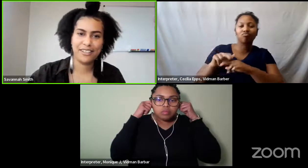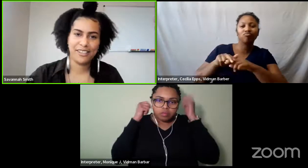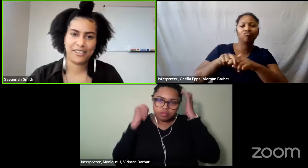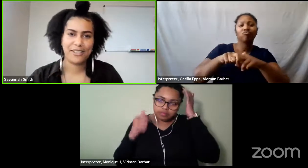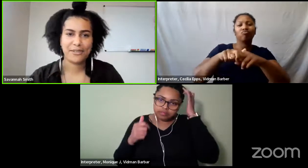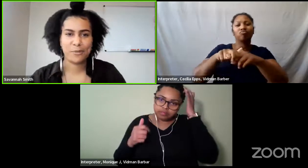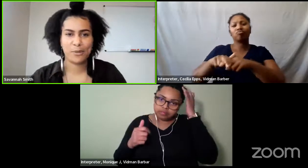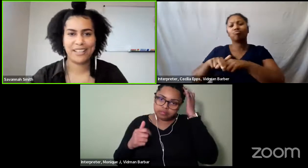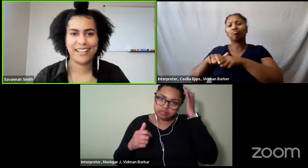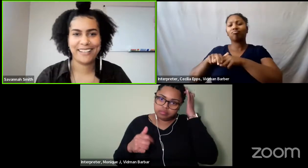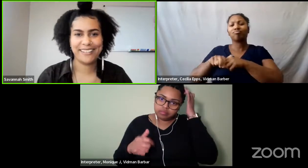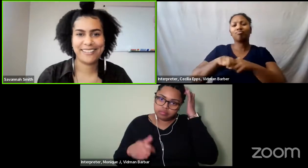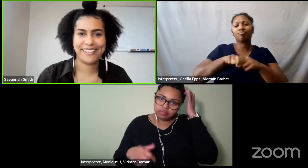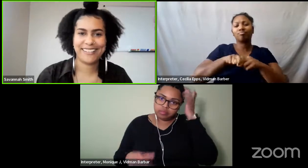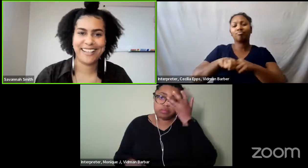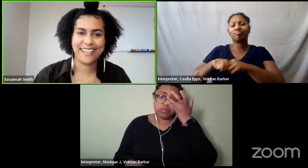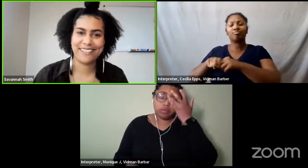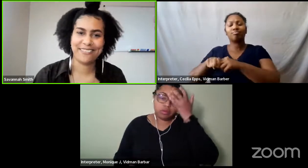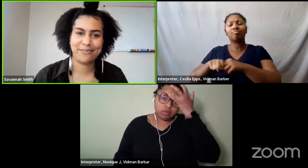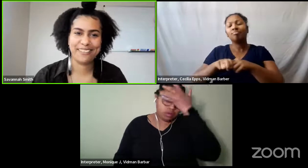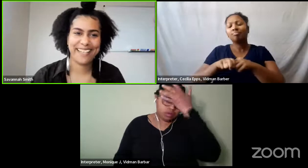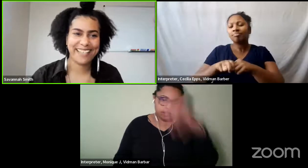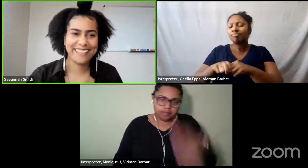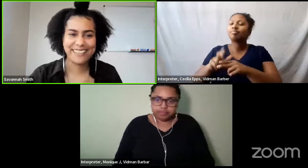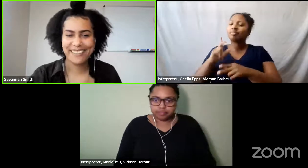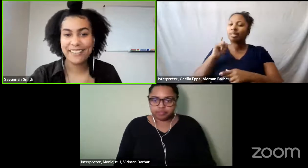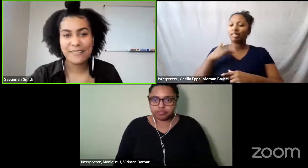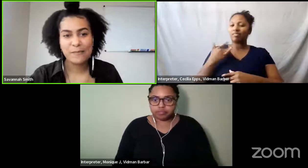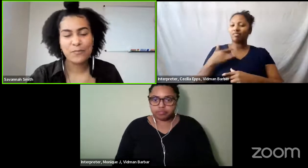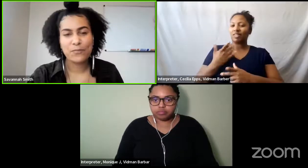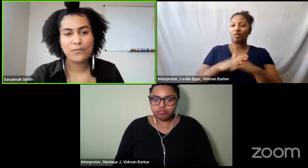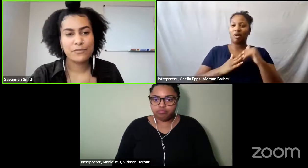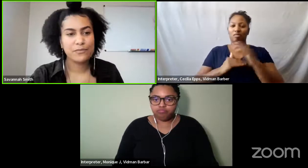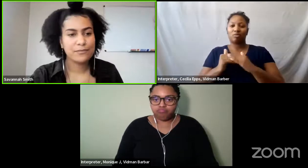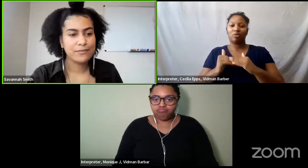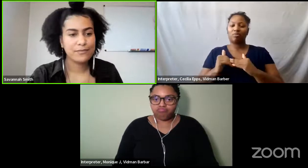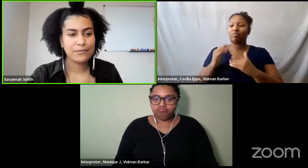connection. So thanks for pointing that out, because I definitely feel that.